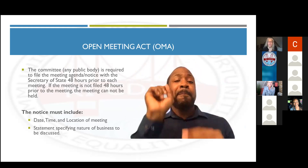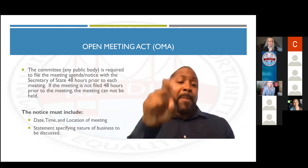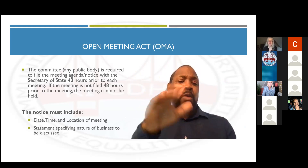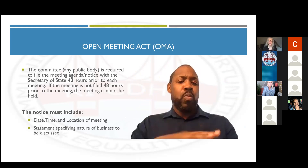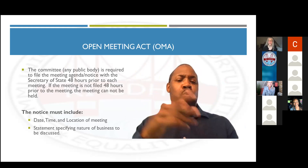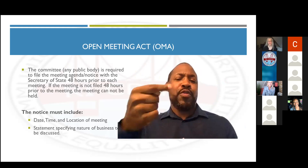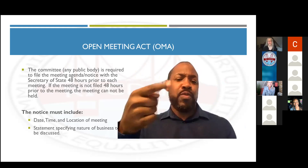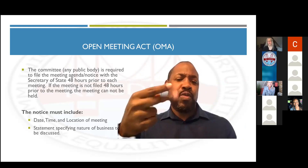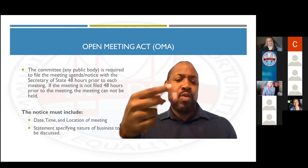on Tuesday.